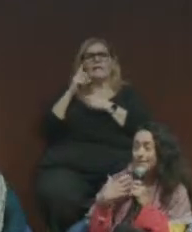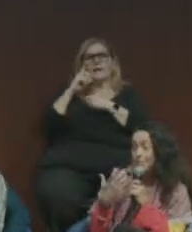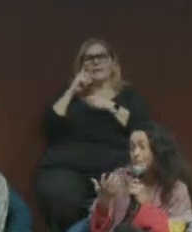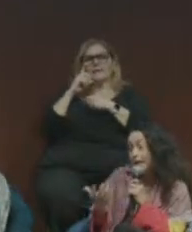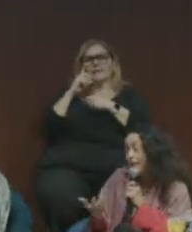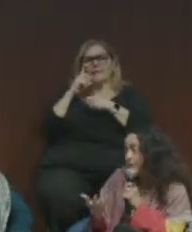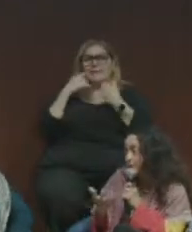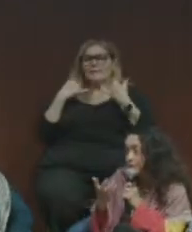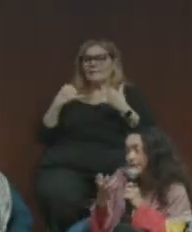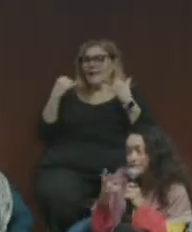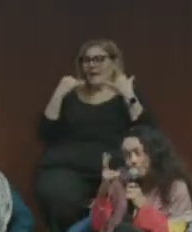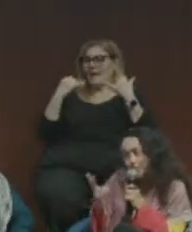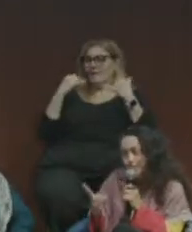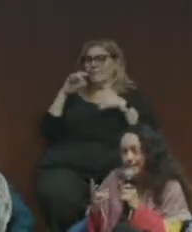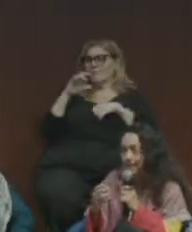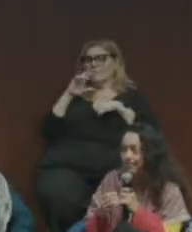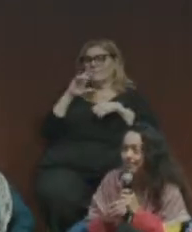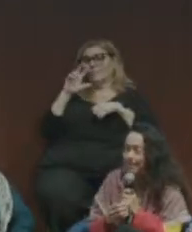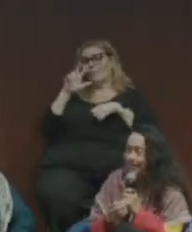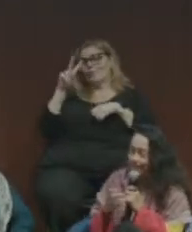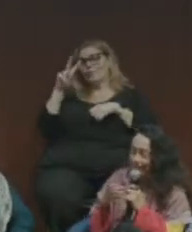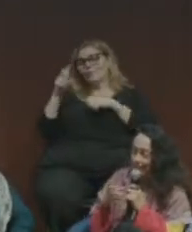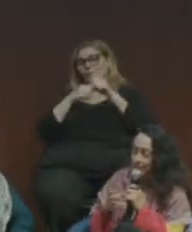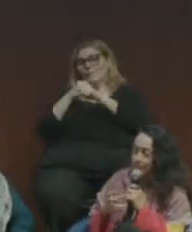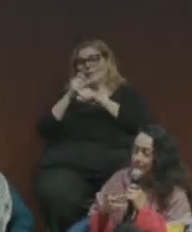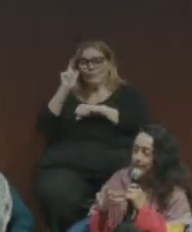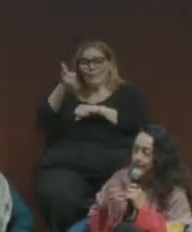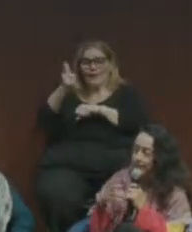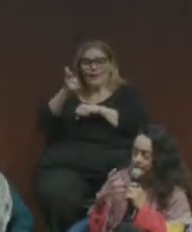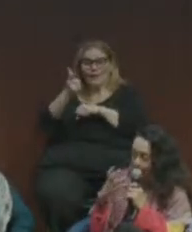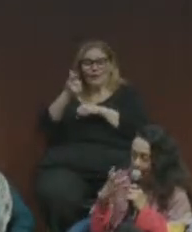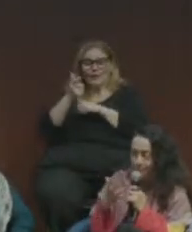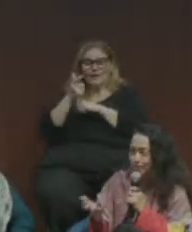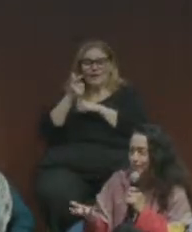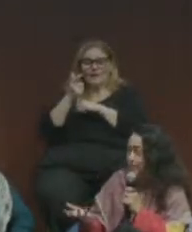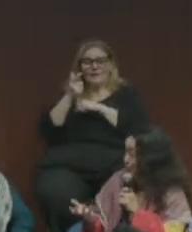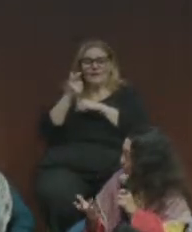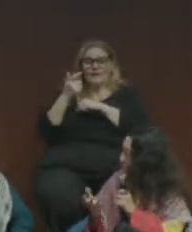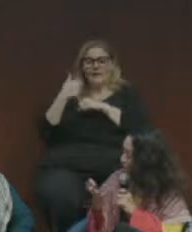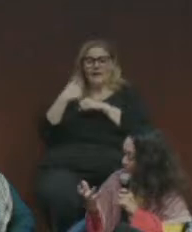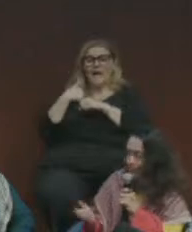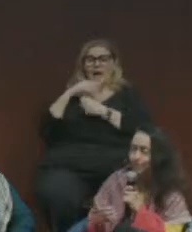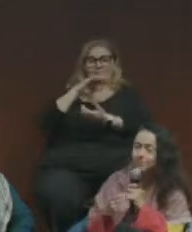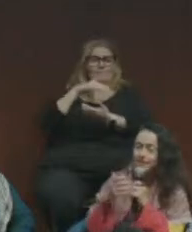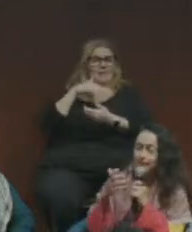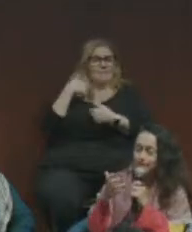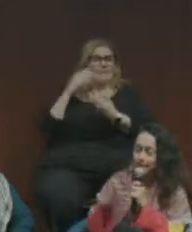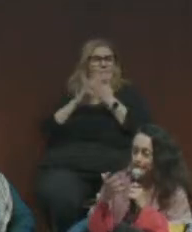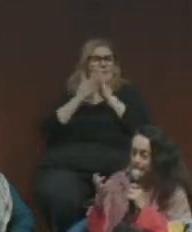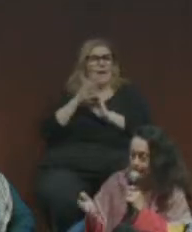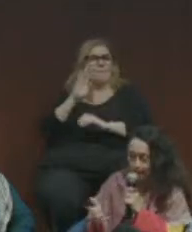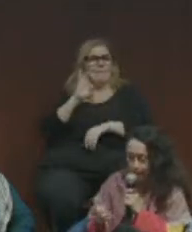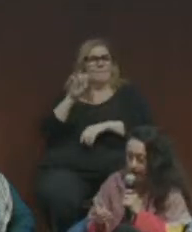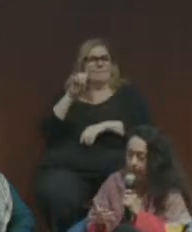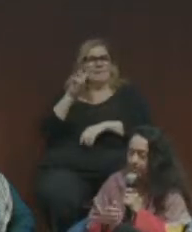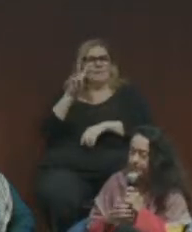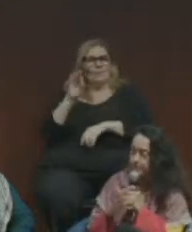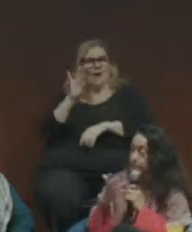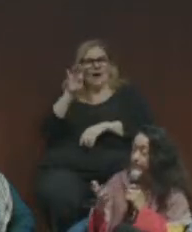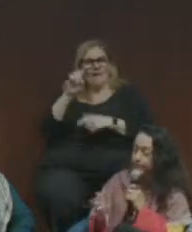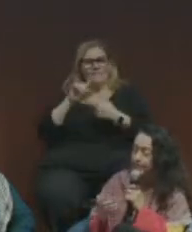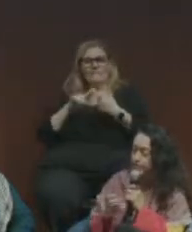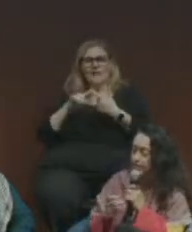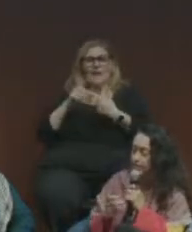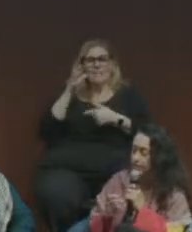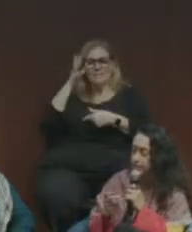where I come now, 32 years later, I've become a midwife over the years and a parent